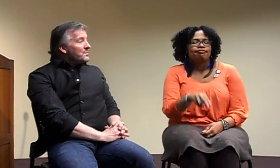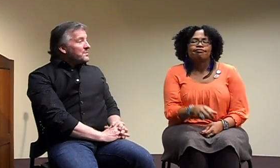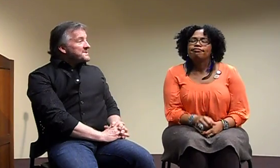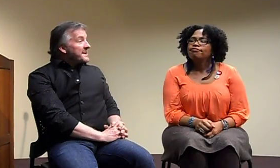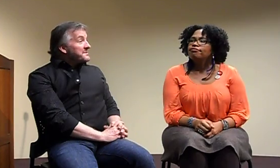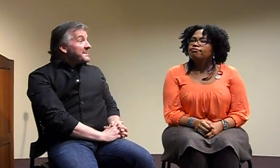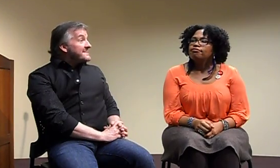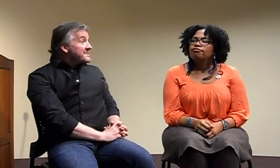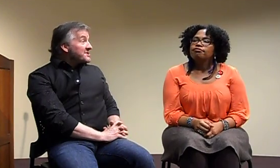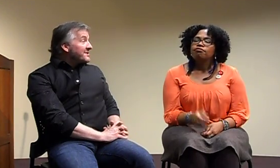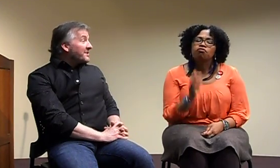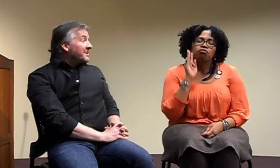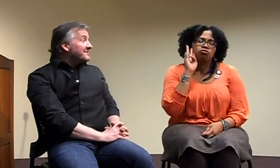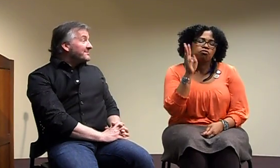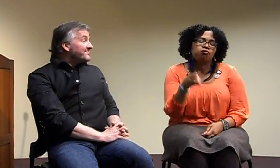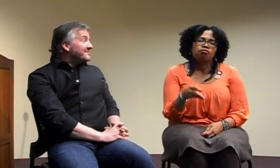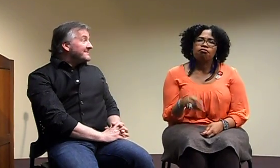was that when they did turn it on,